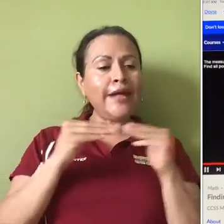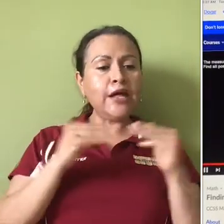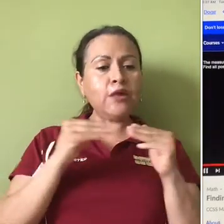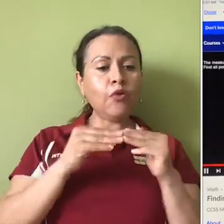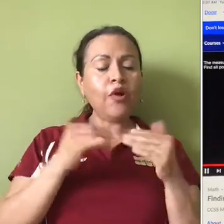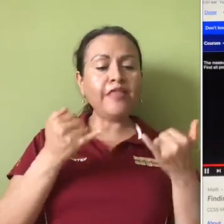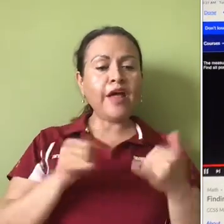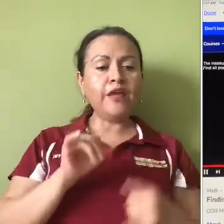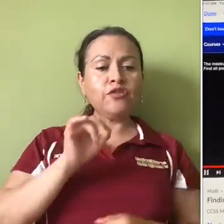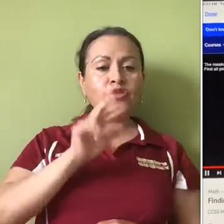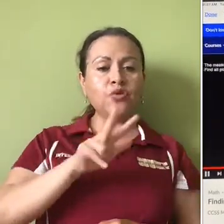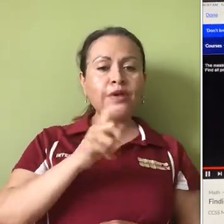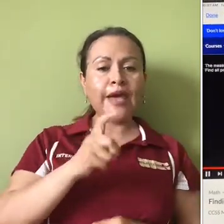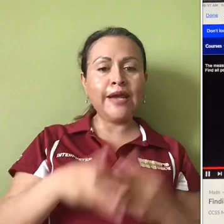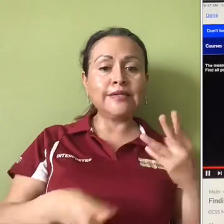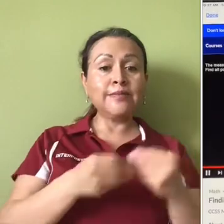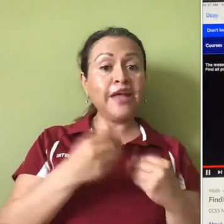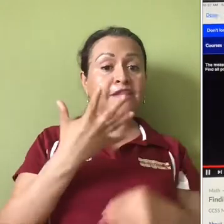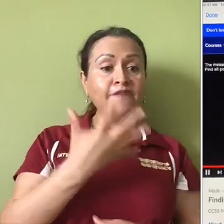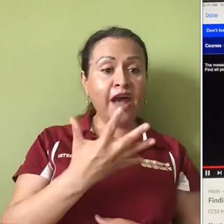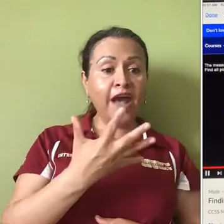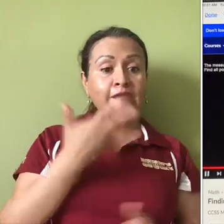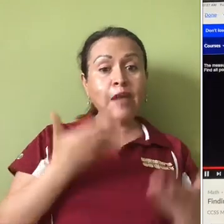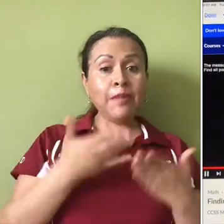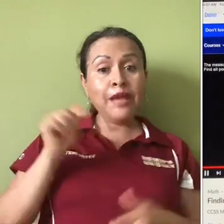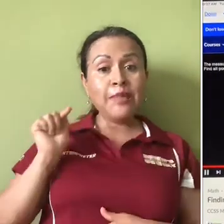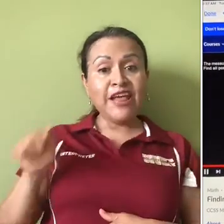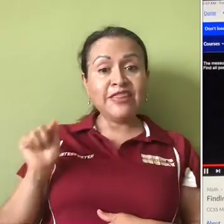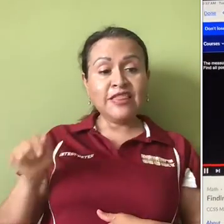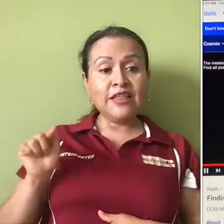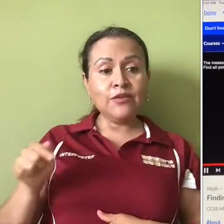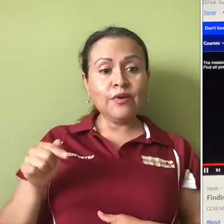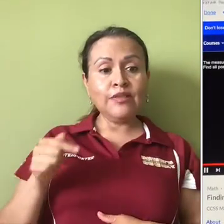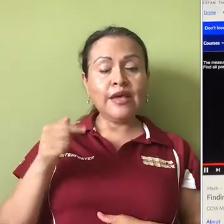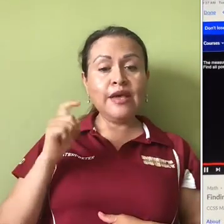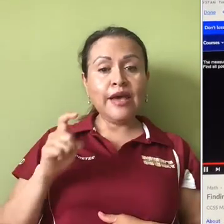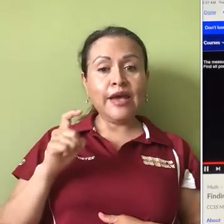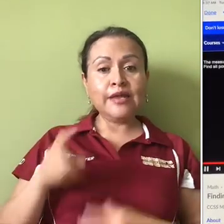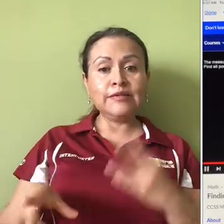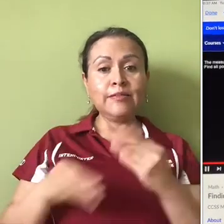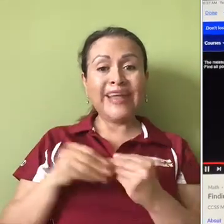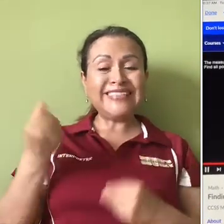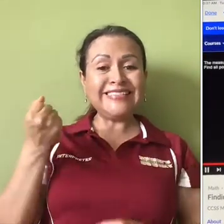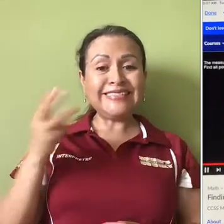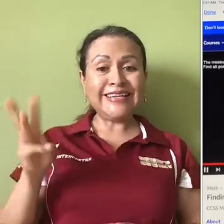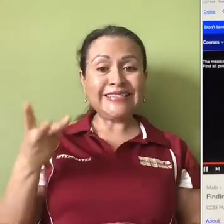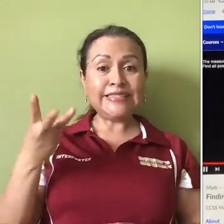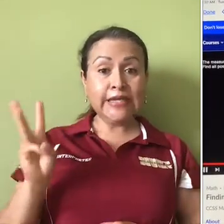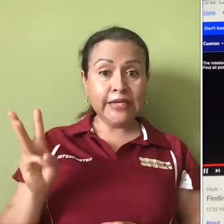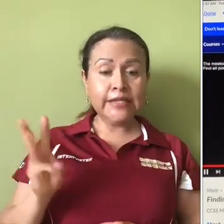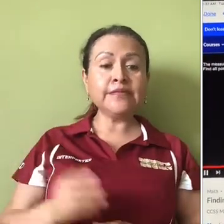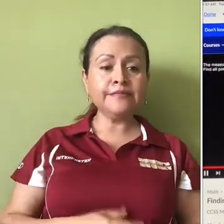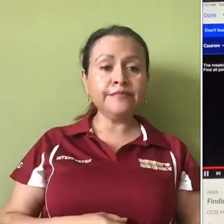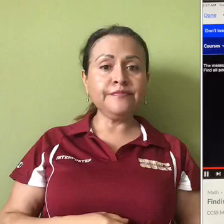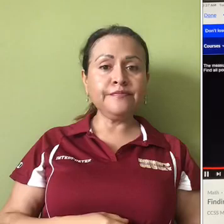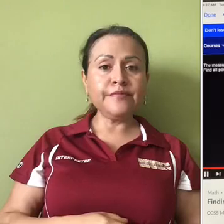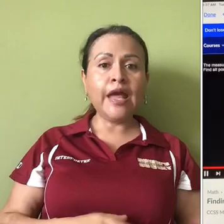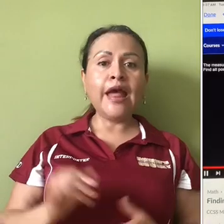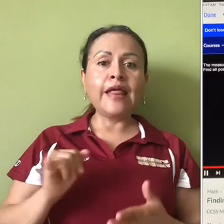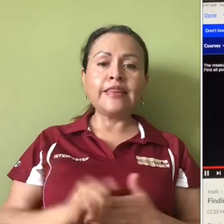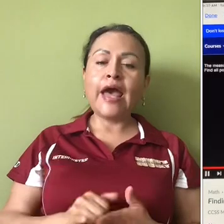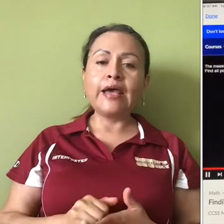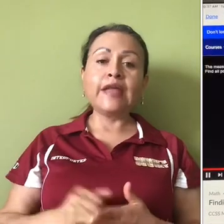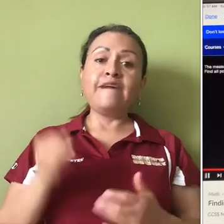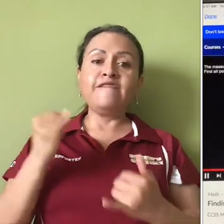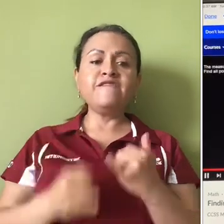one is 3x plus 5, and maybe this one over here is x plus 16. And then